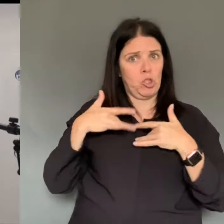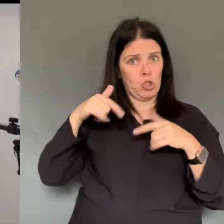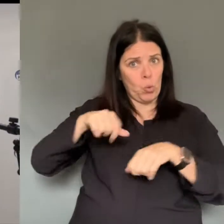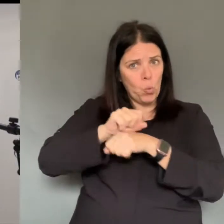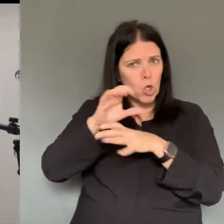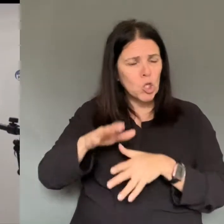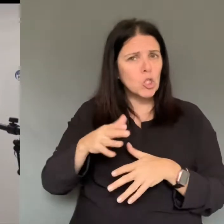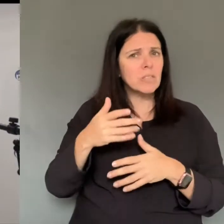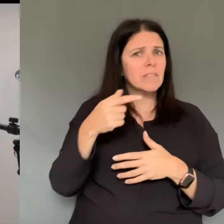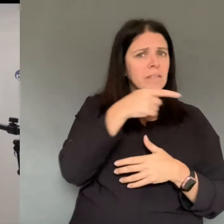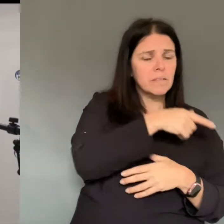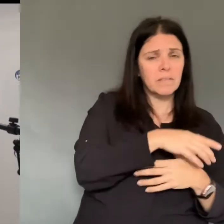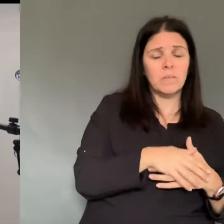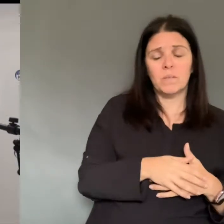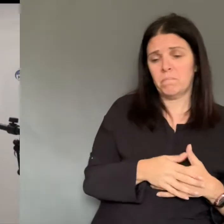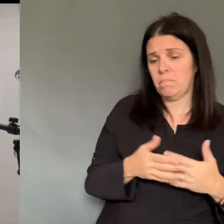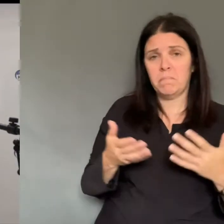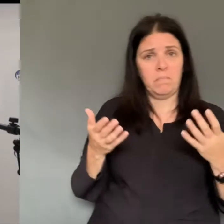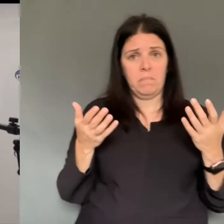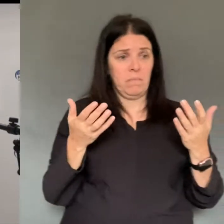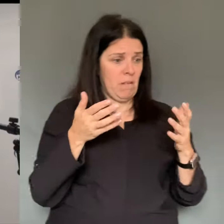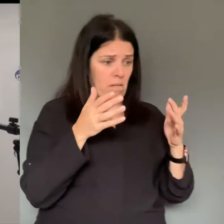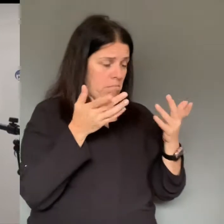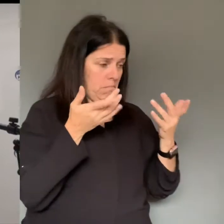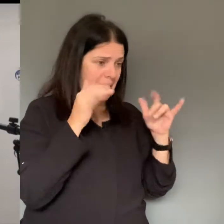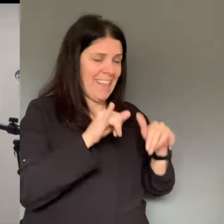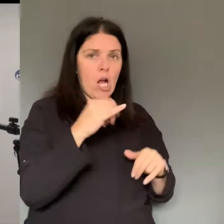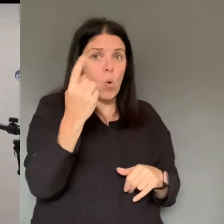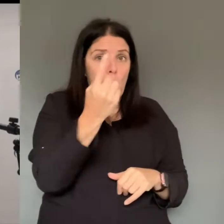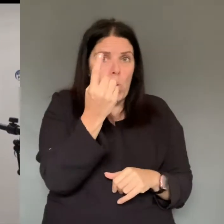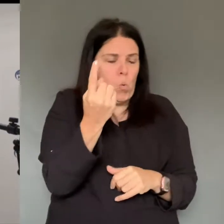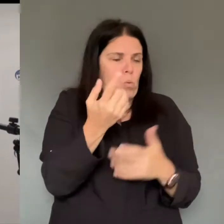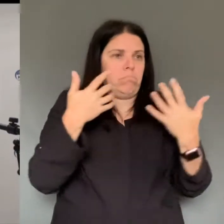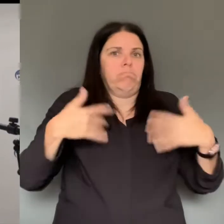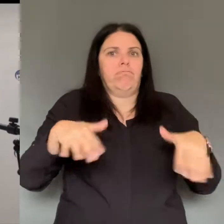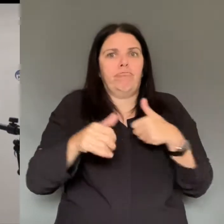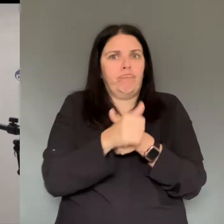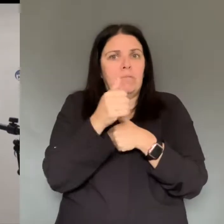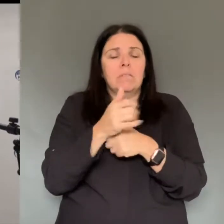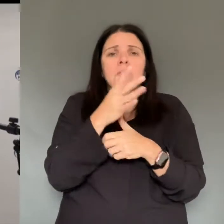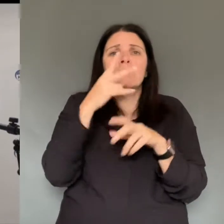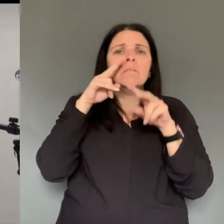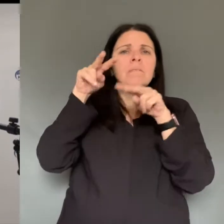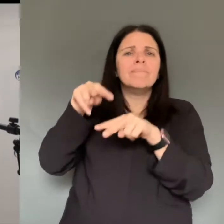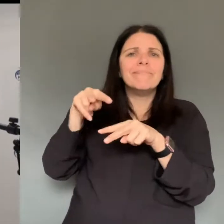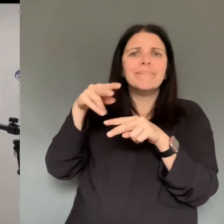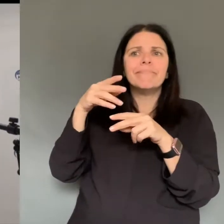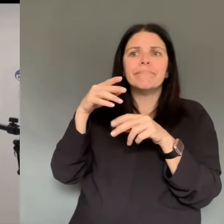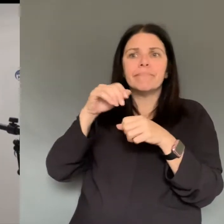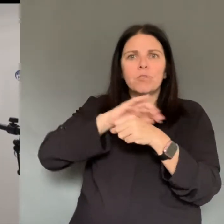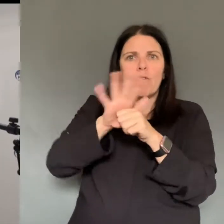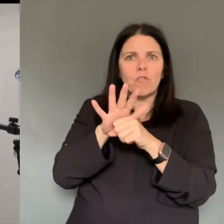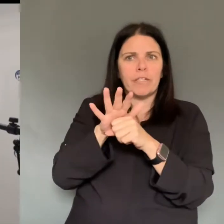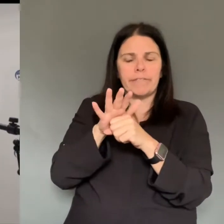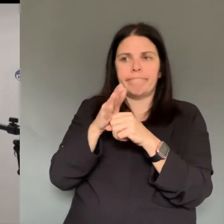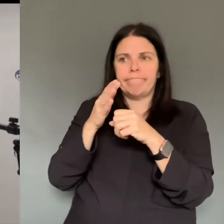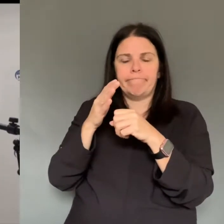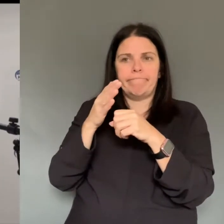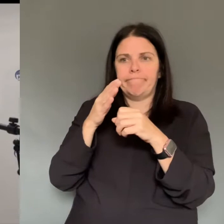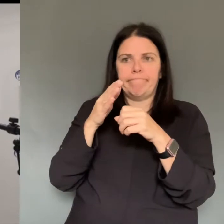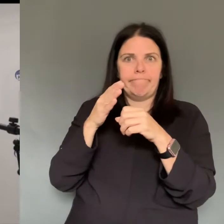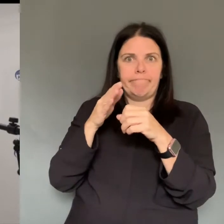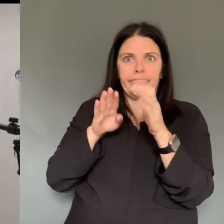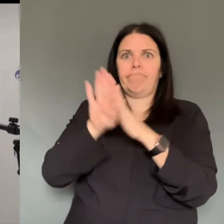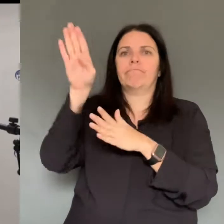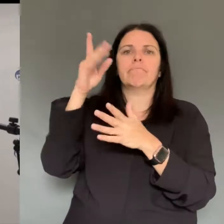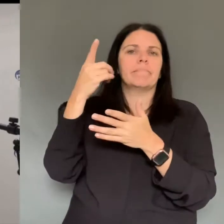of them contracting it is much bigger than anyone else who's out about in the community. And so there would